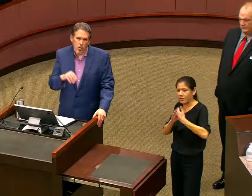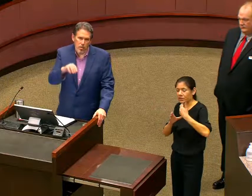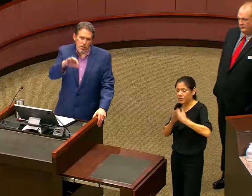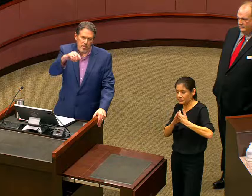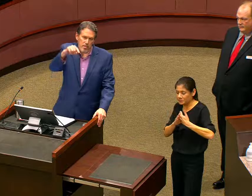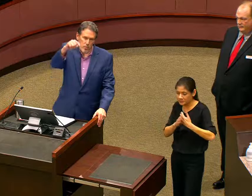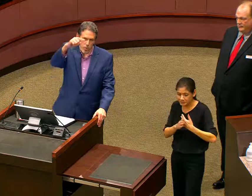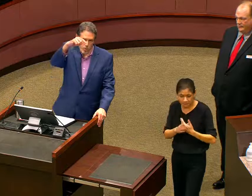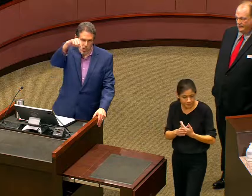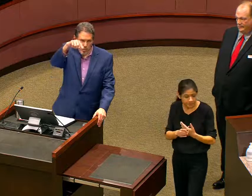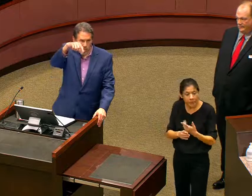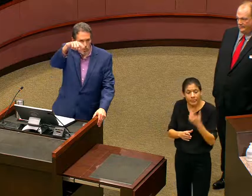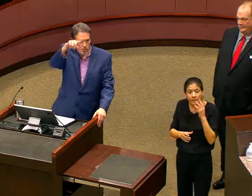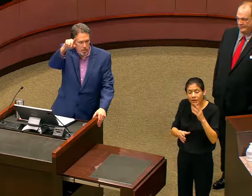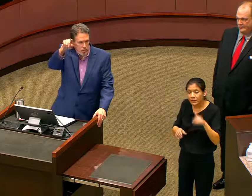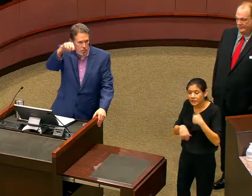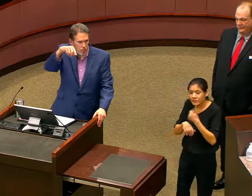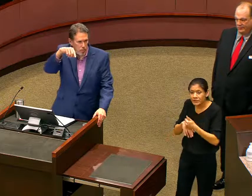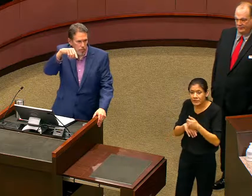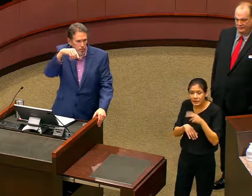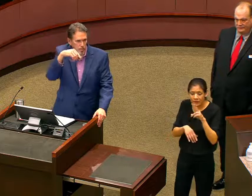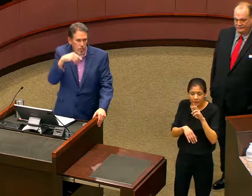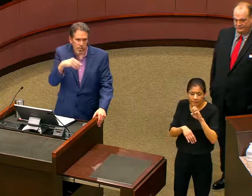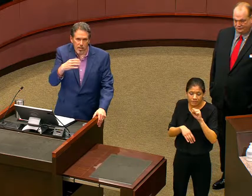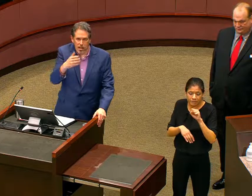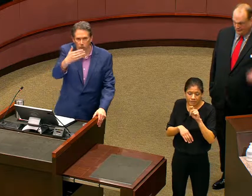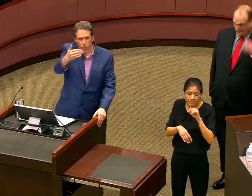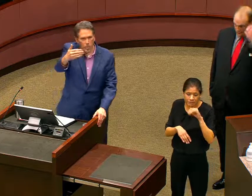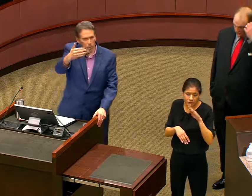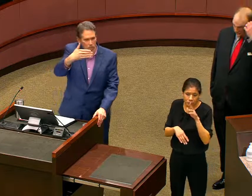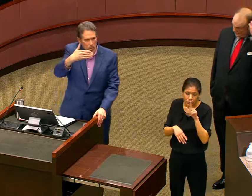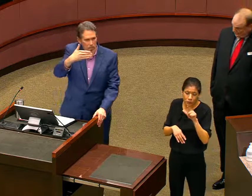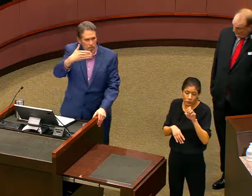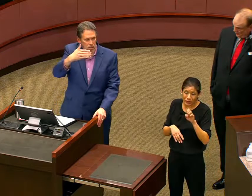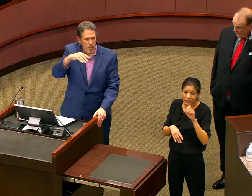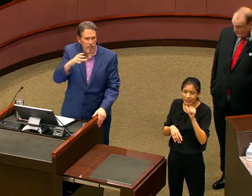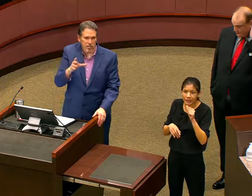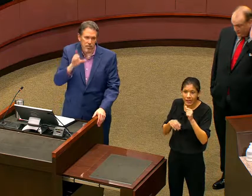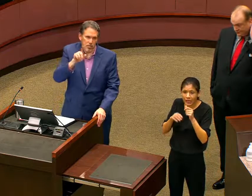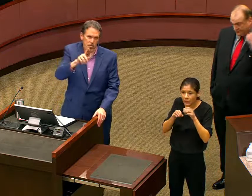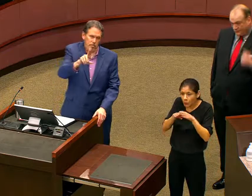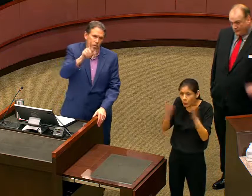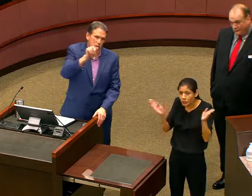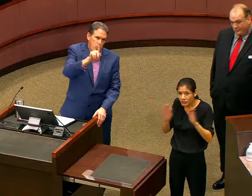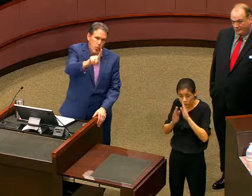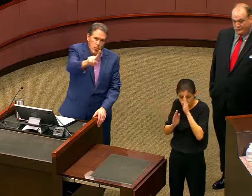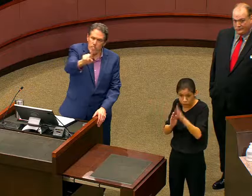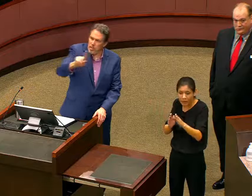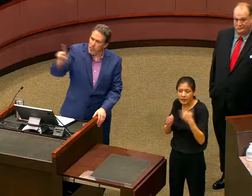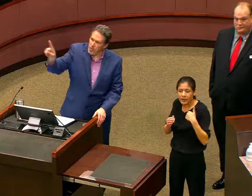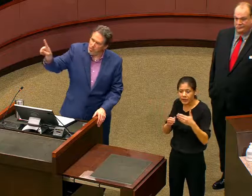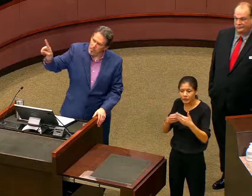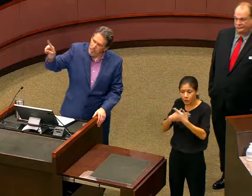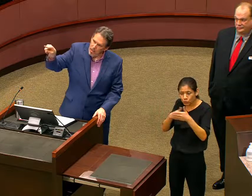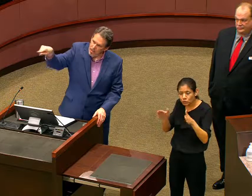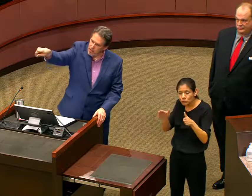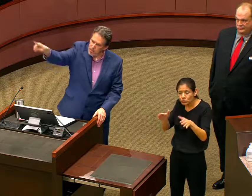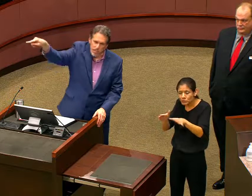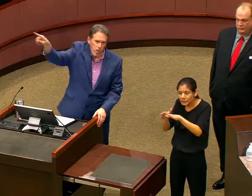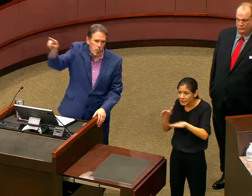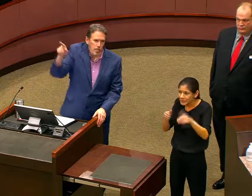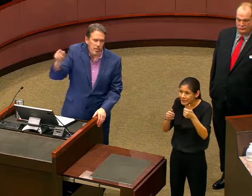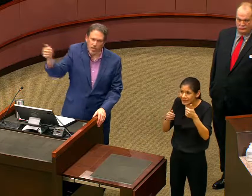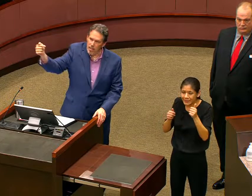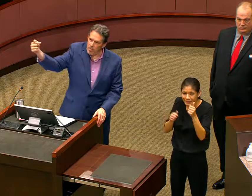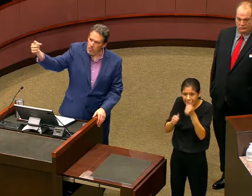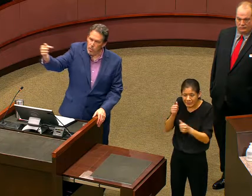So one of the things is we're creating an actual vestibule for it. So it's not opening directly into the space. There's a room being built at each of